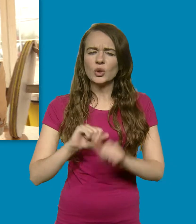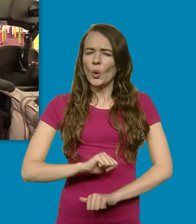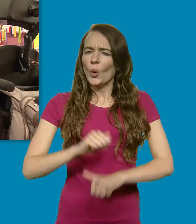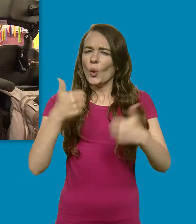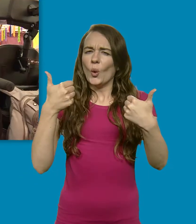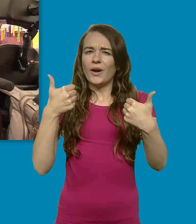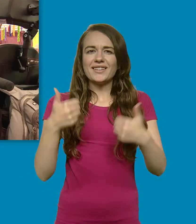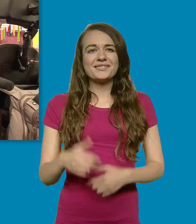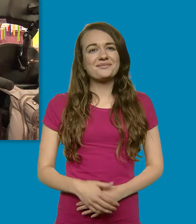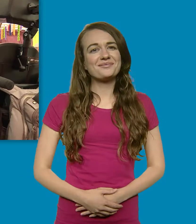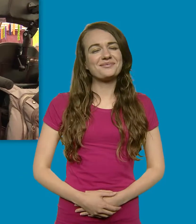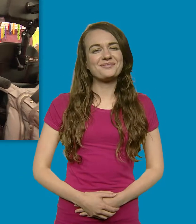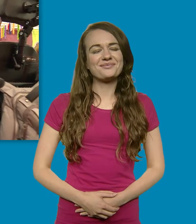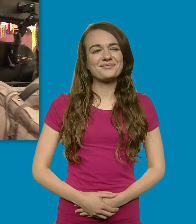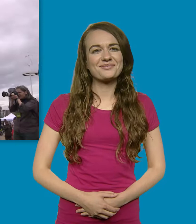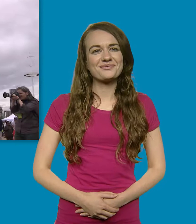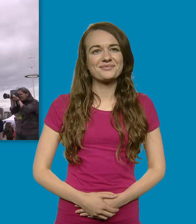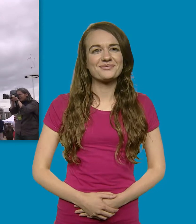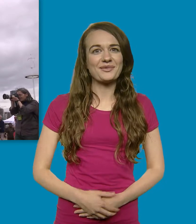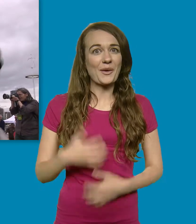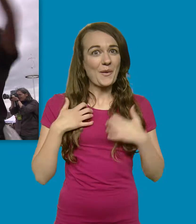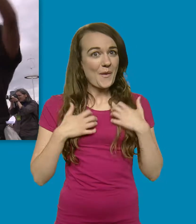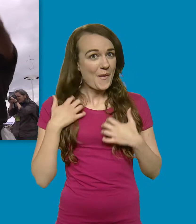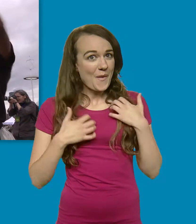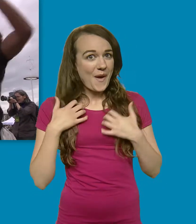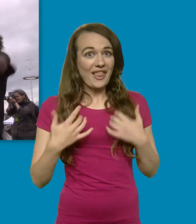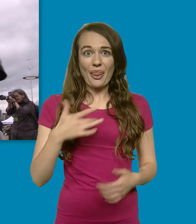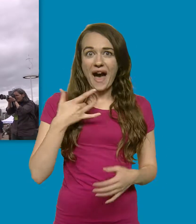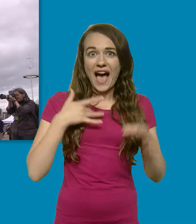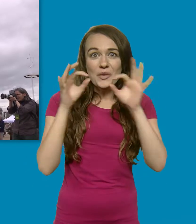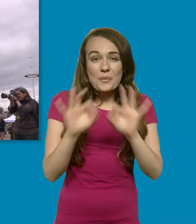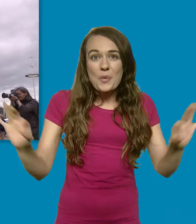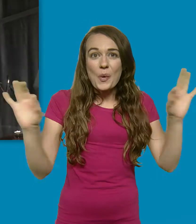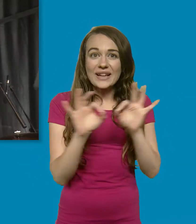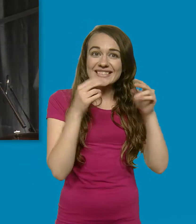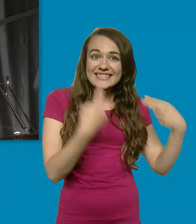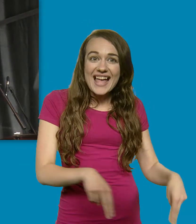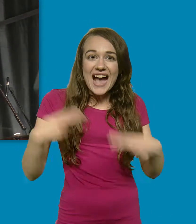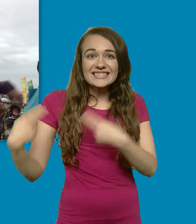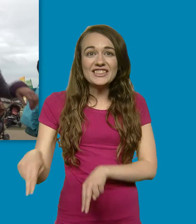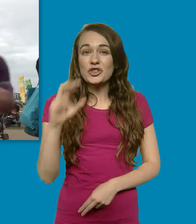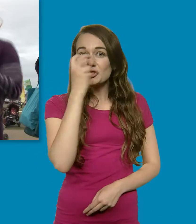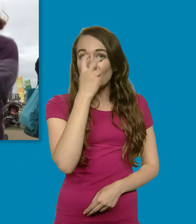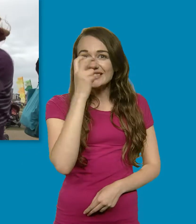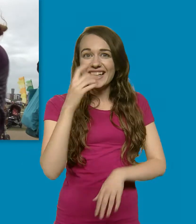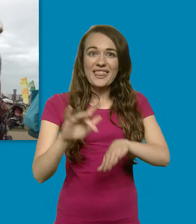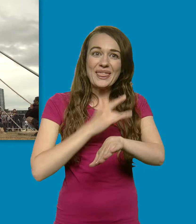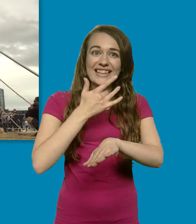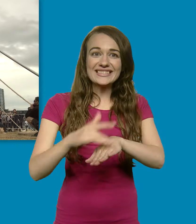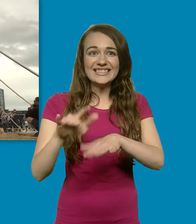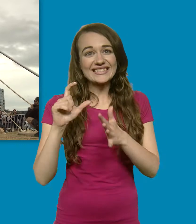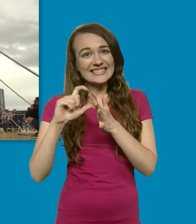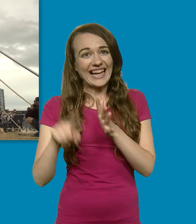Arts is spectacular. There really is something for everyone with live music, dance,